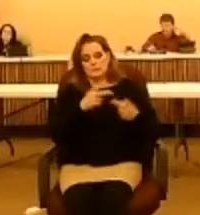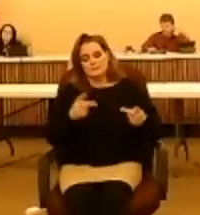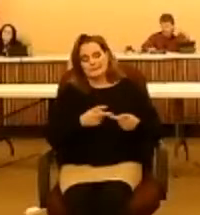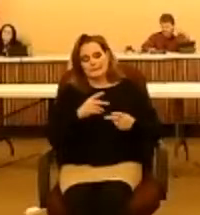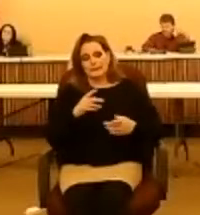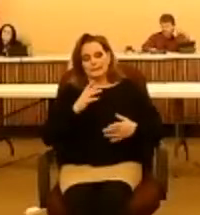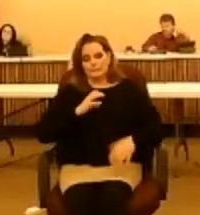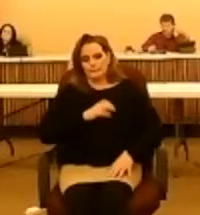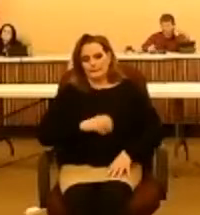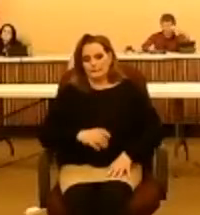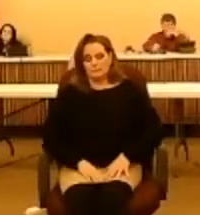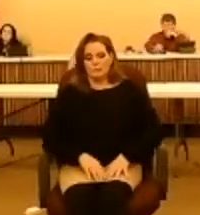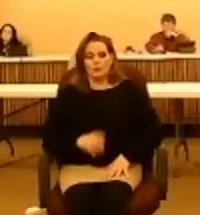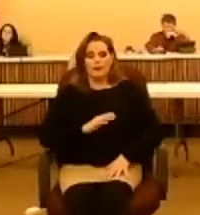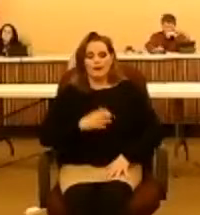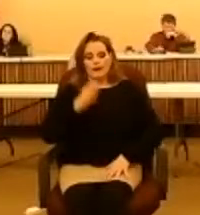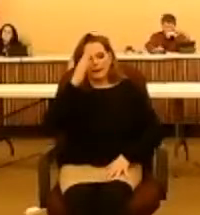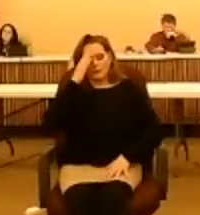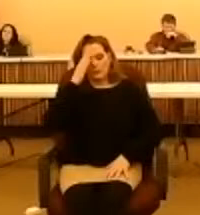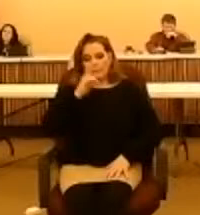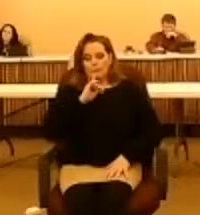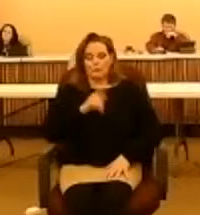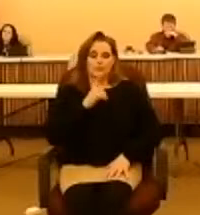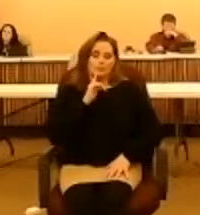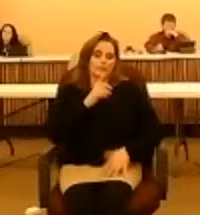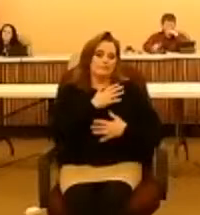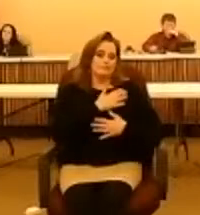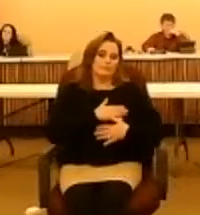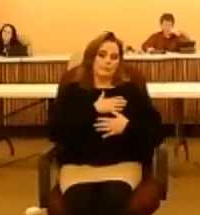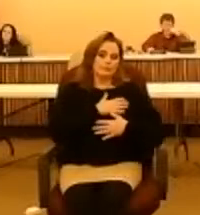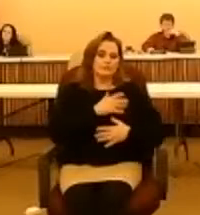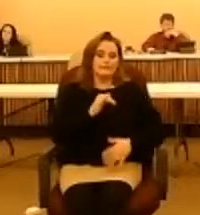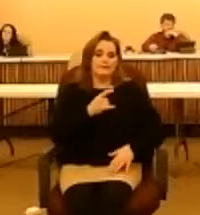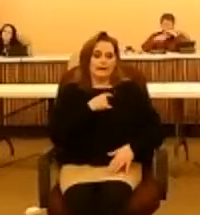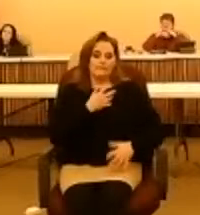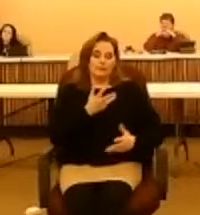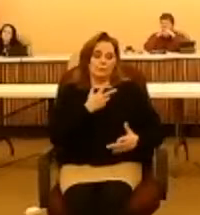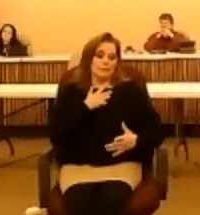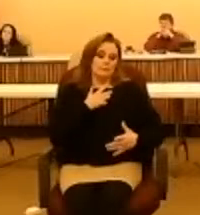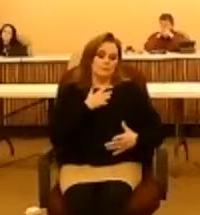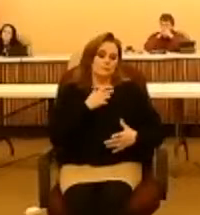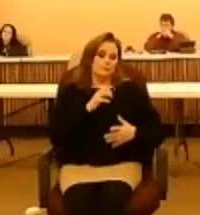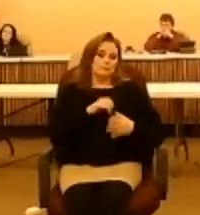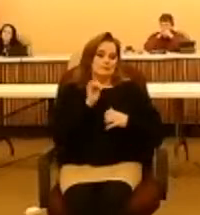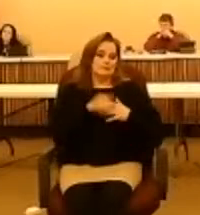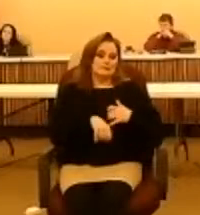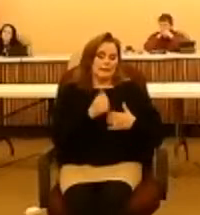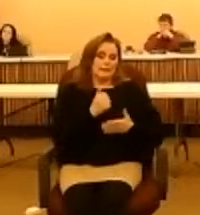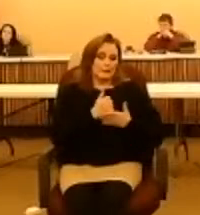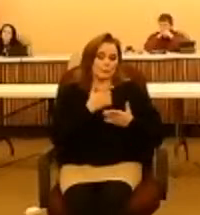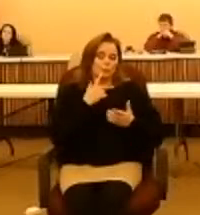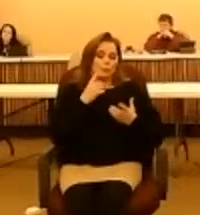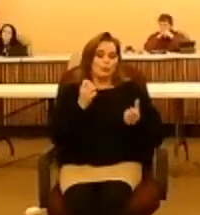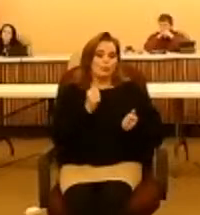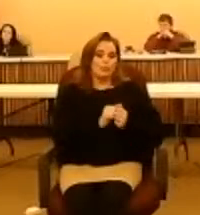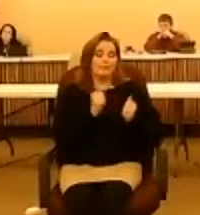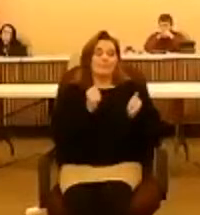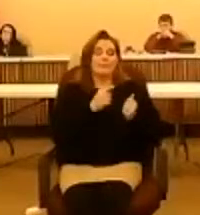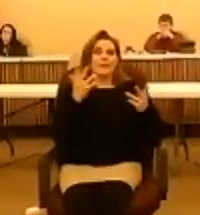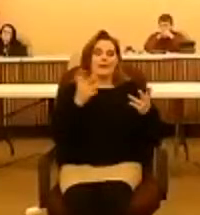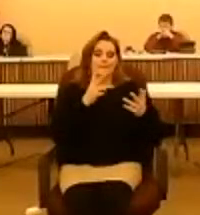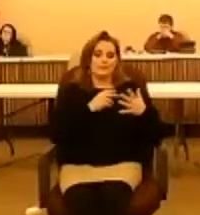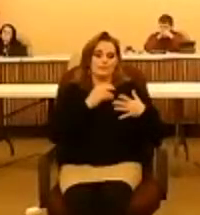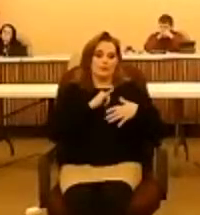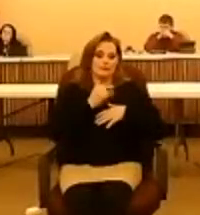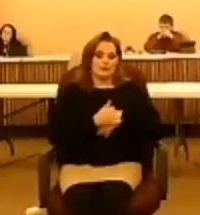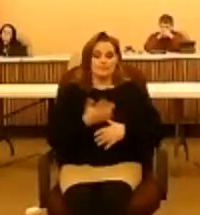members, they would really appreciate if you want to stay and help with a bunch of the projects. We do, there